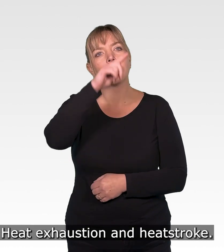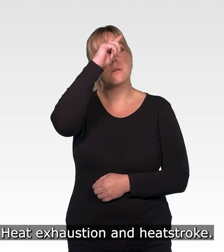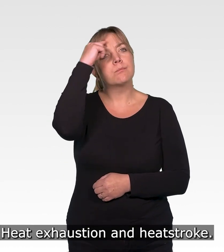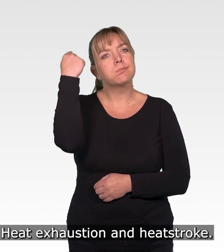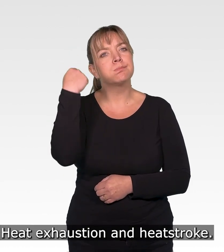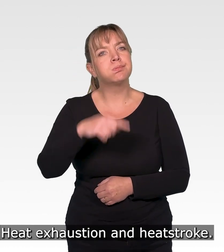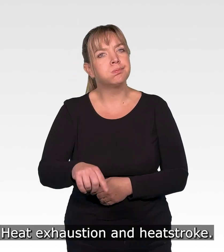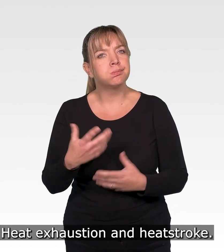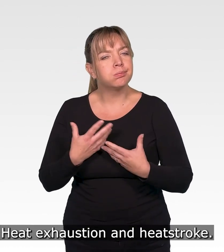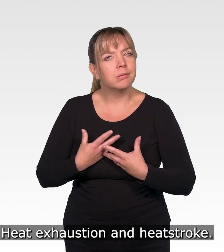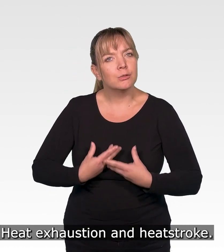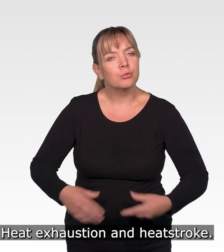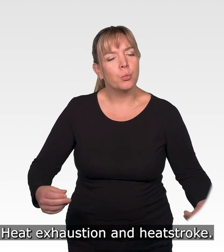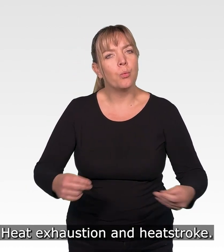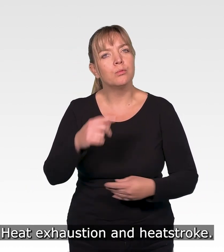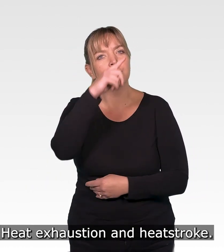Heat exhaustion and heat stroke.